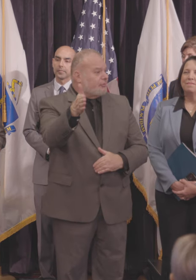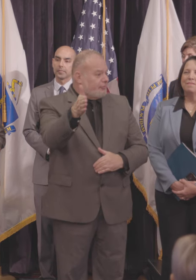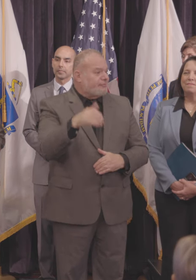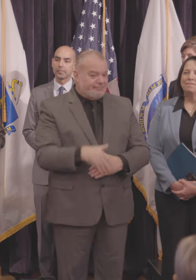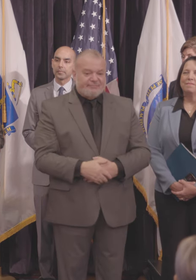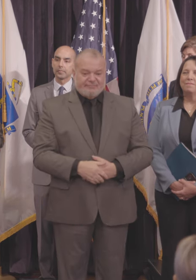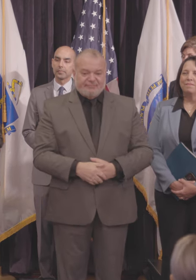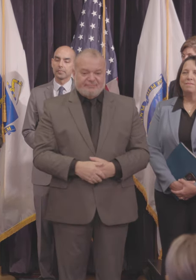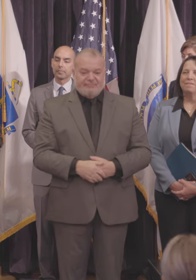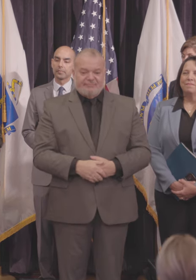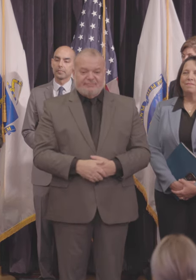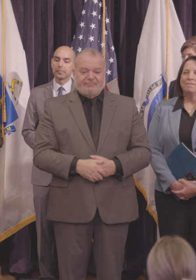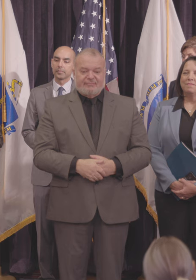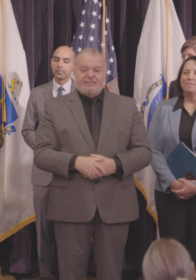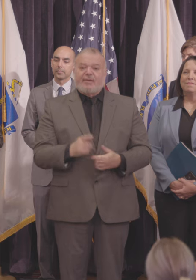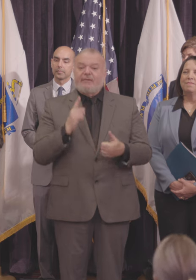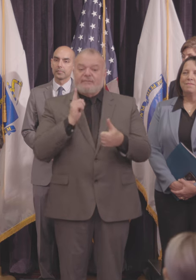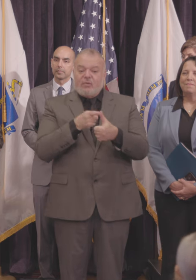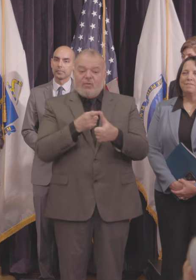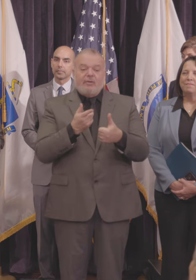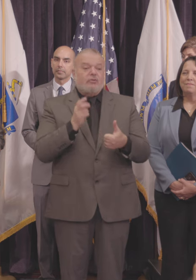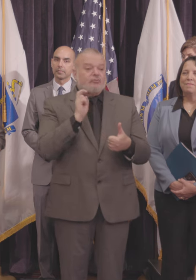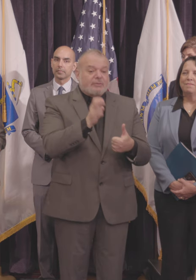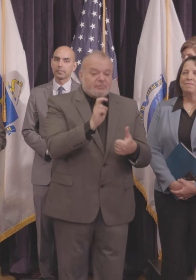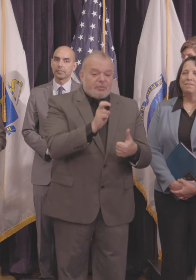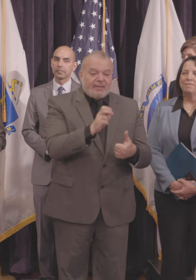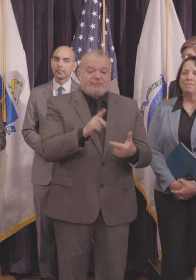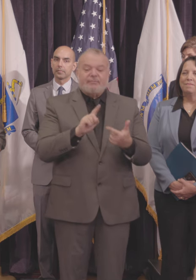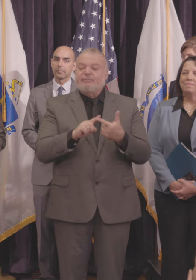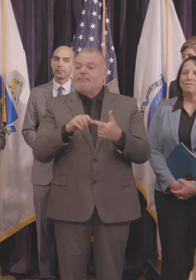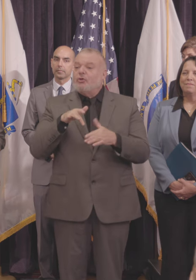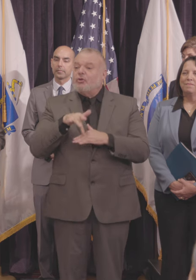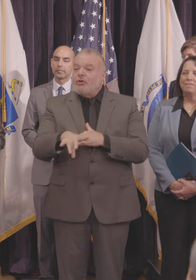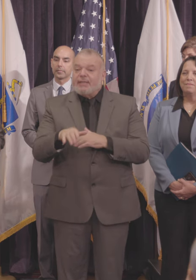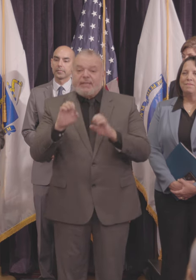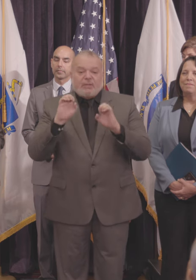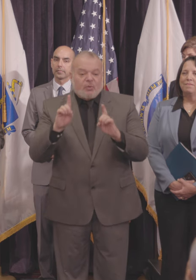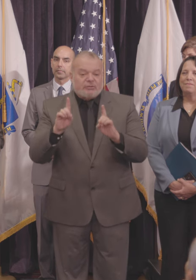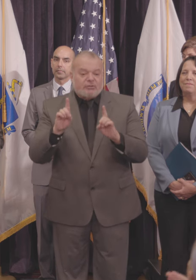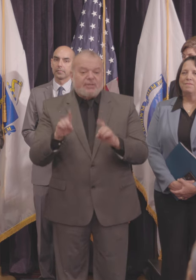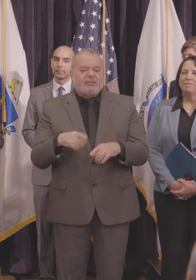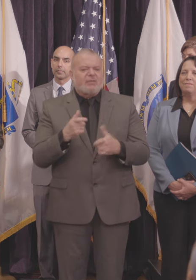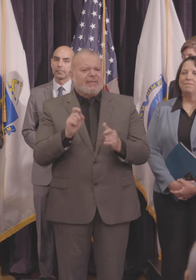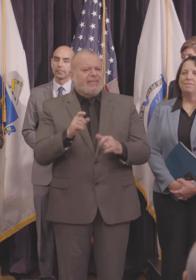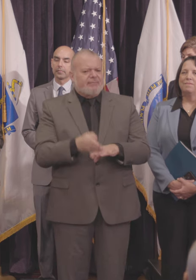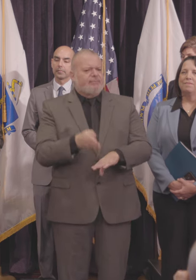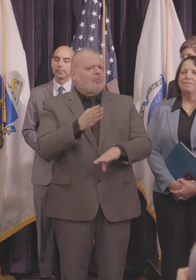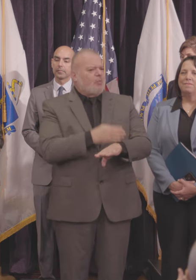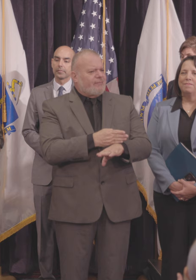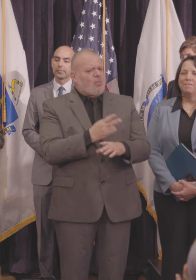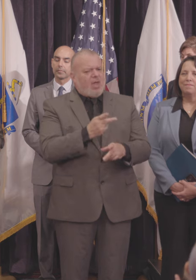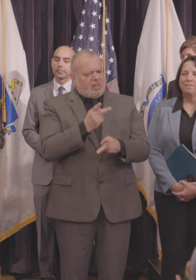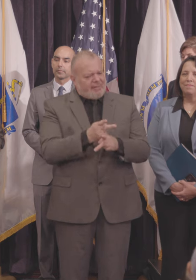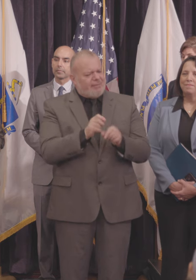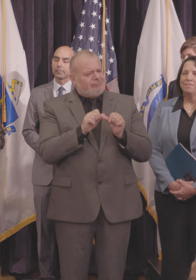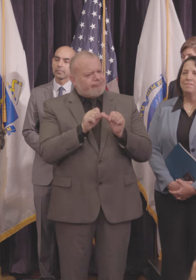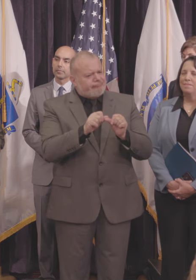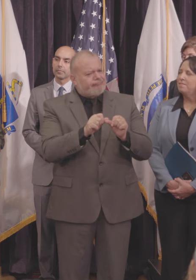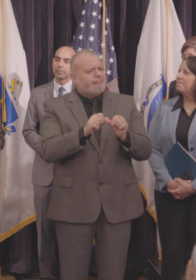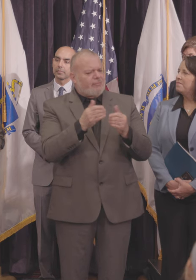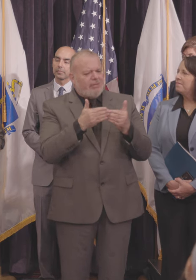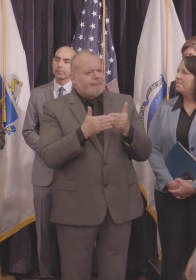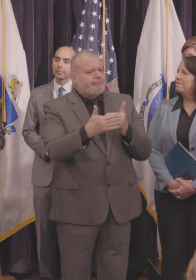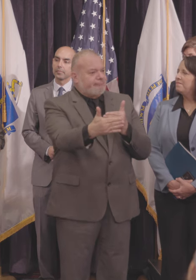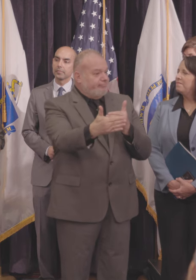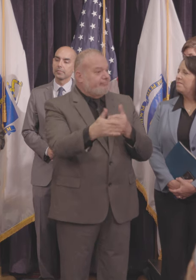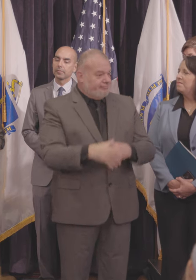transportation, that will be transformative for many years to come. Many of these new investments, such as literacy launch and the doubling